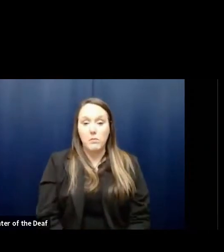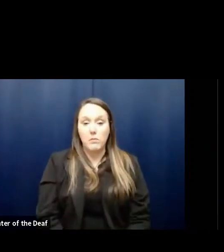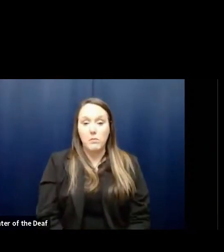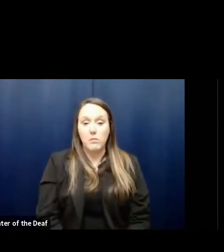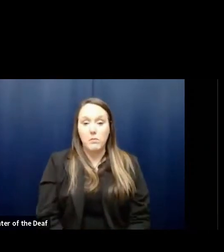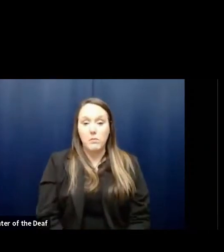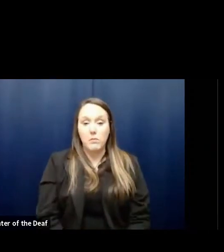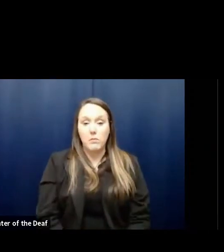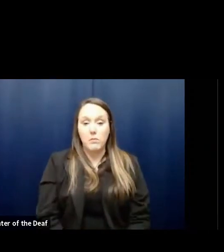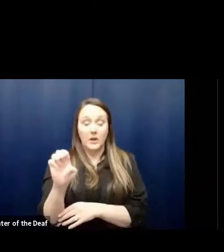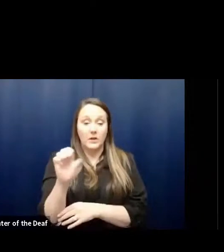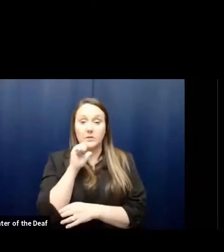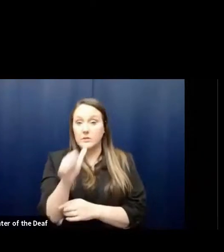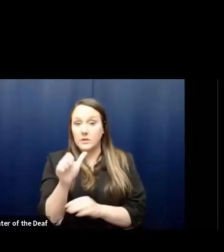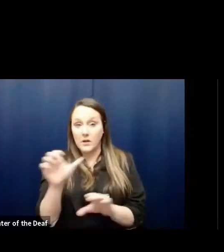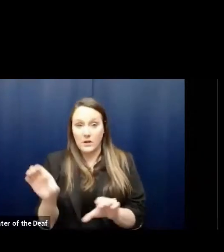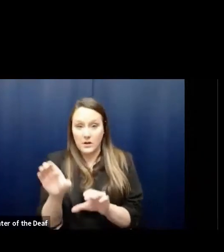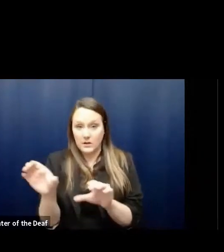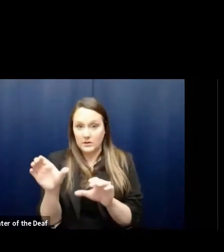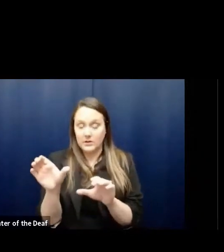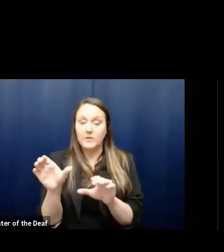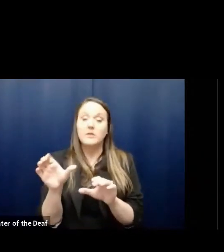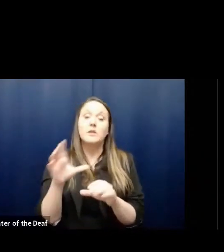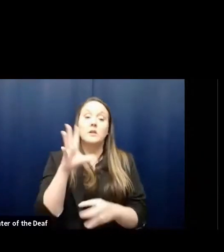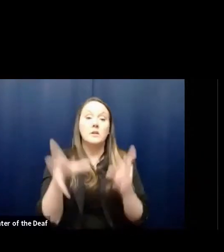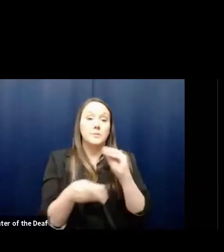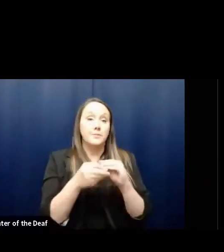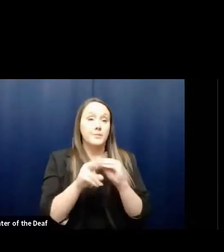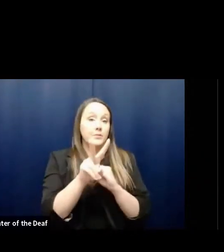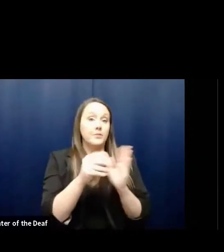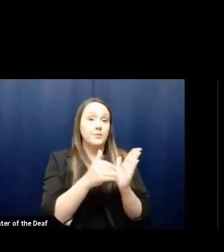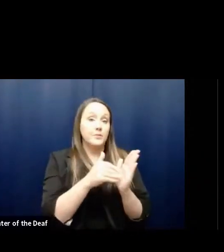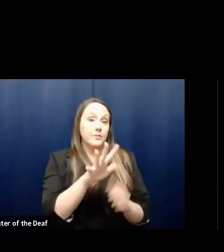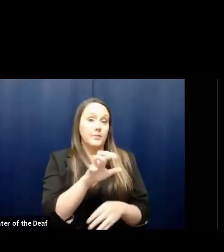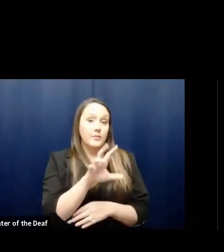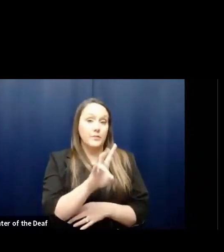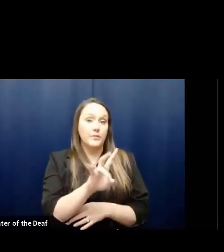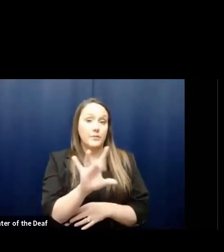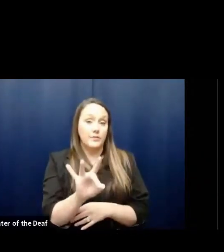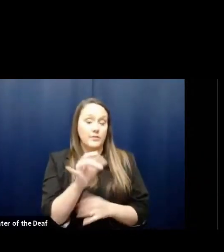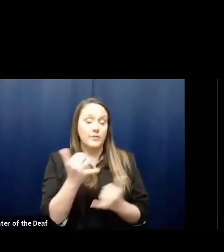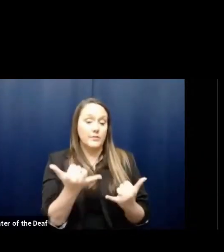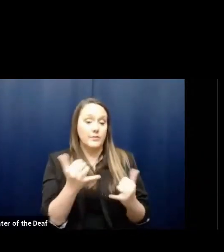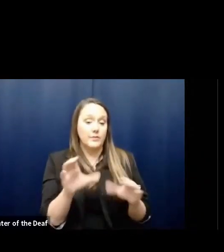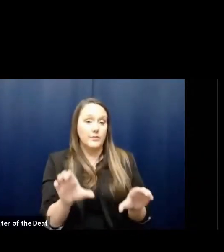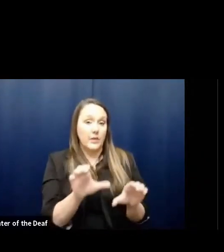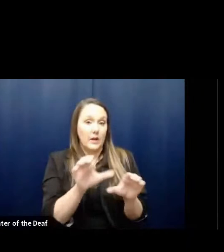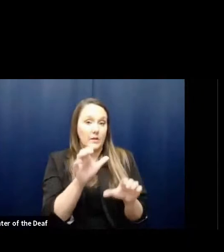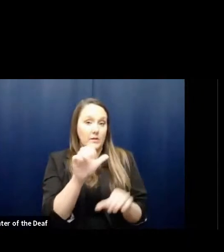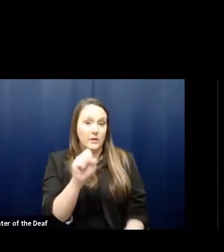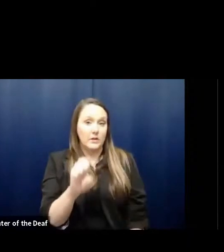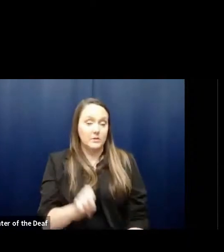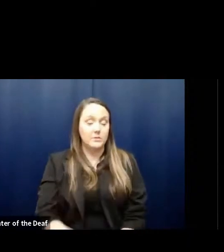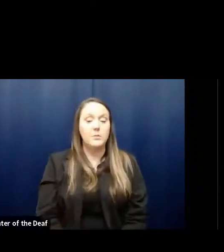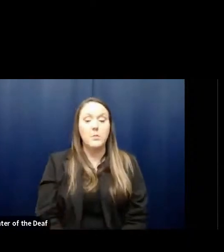17,276 of our cases are considered inactive, giving us 2,578 active cases.